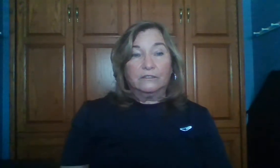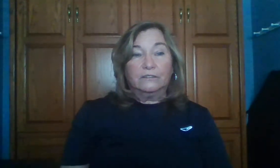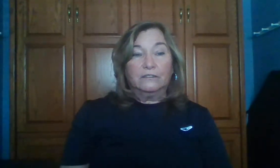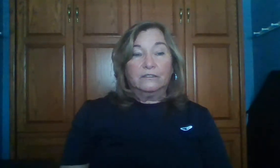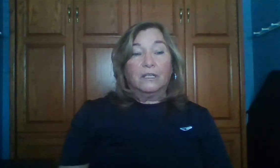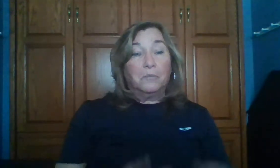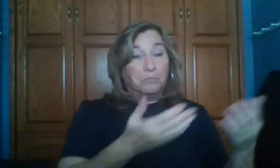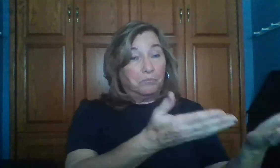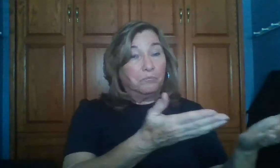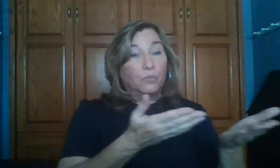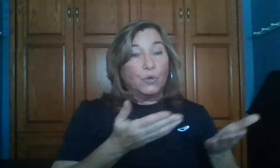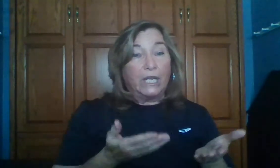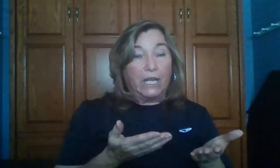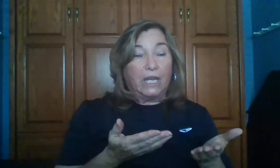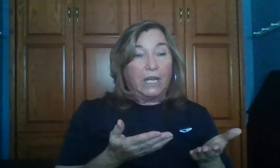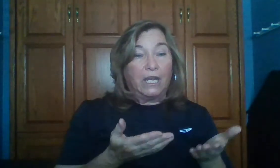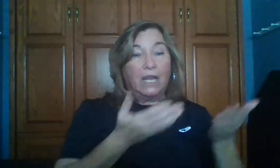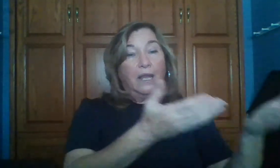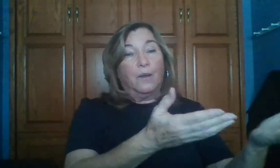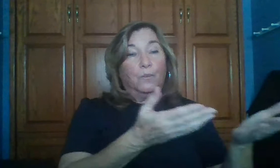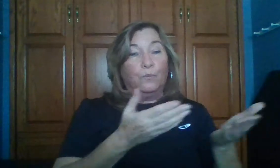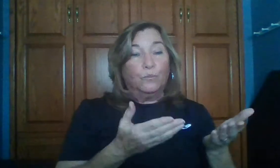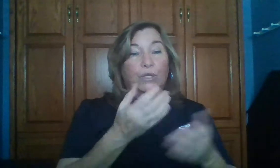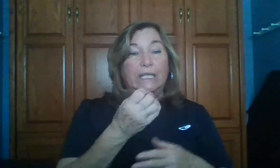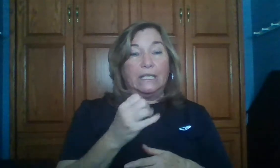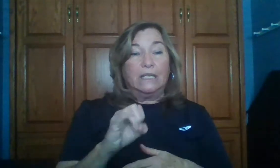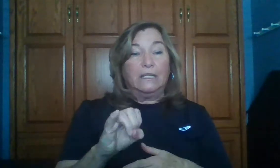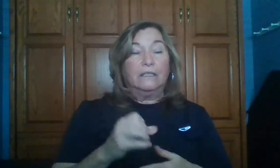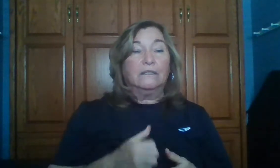Bring, bringing, brought.